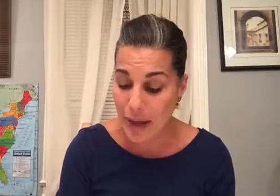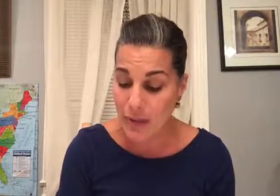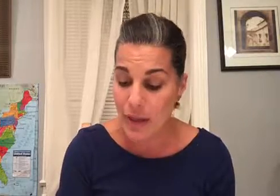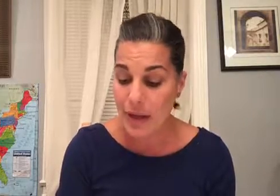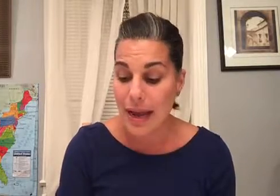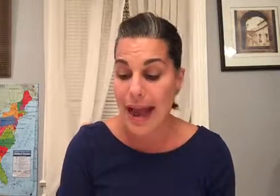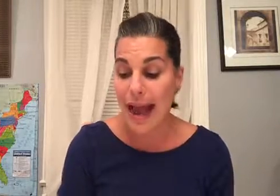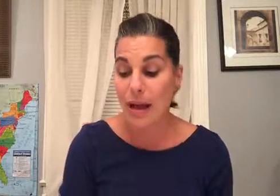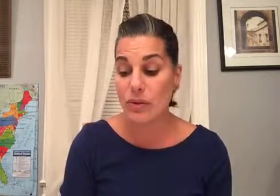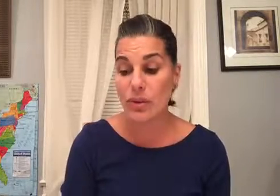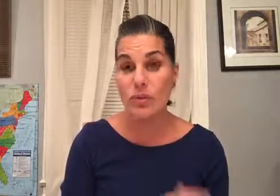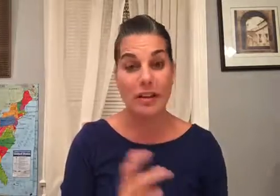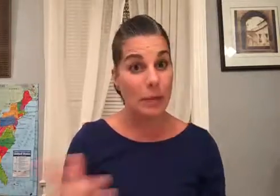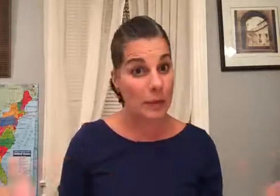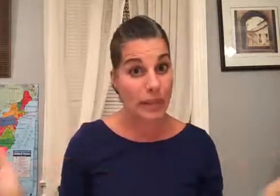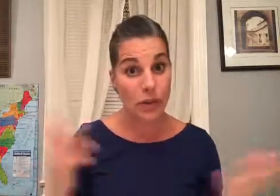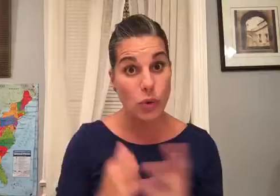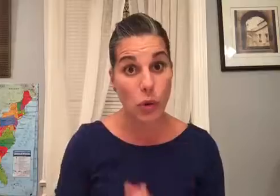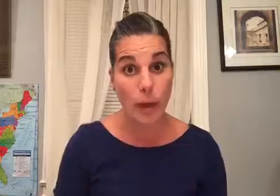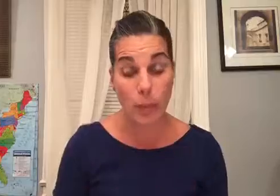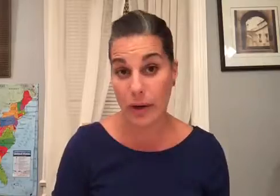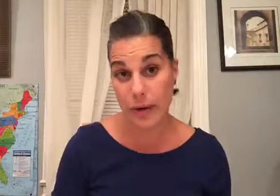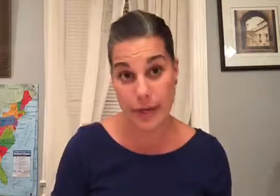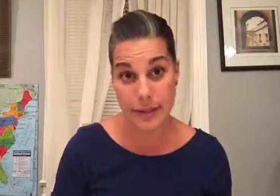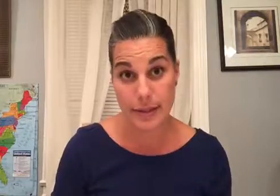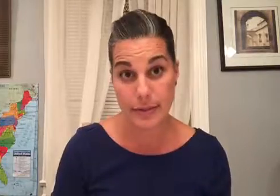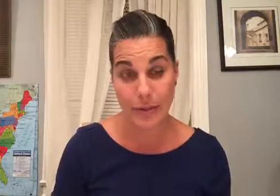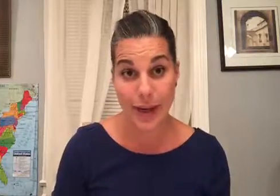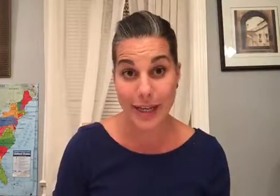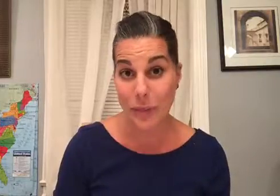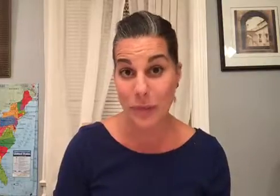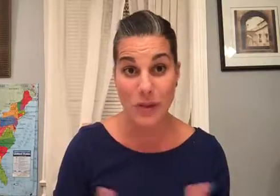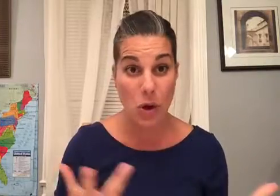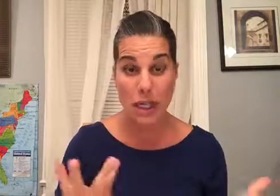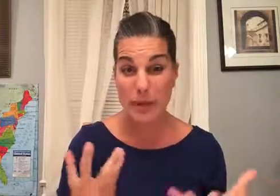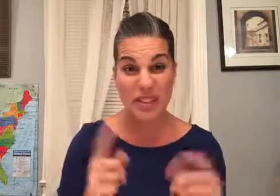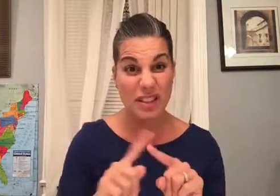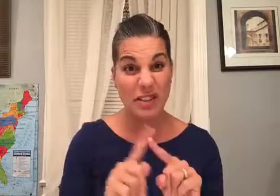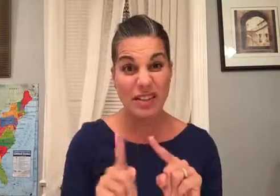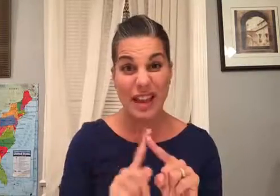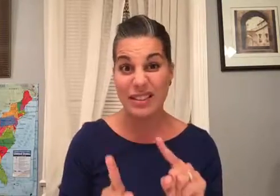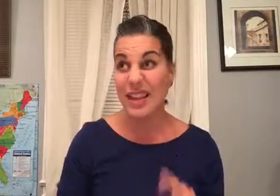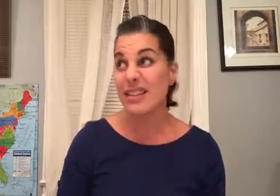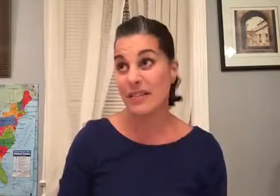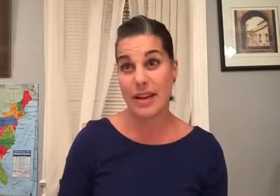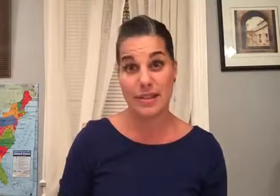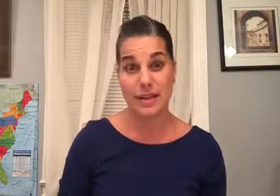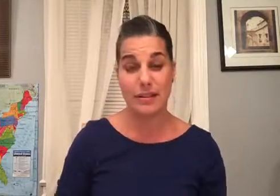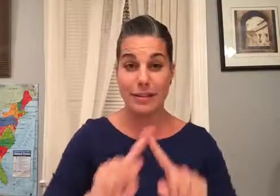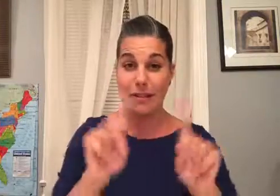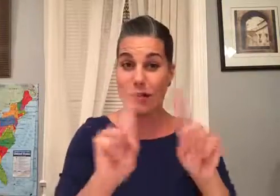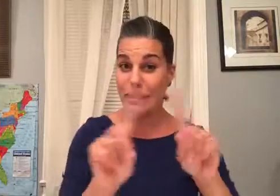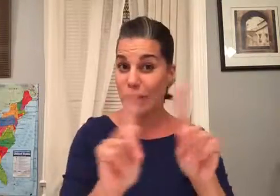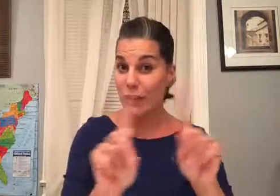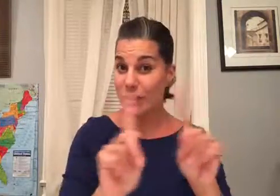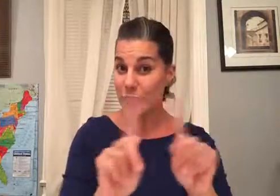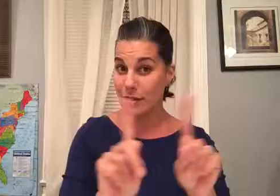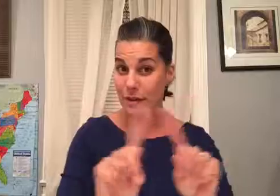about how do deaf people hear the doorbell when it rings, right? And we talked about the different light devices. It's time for different.